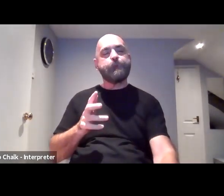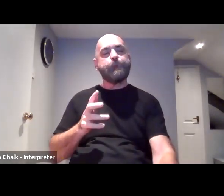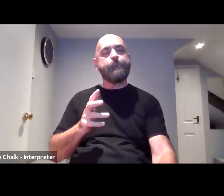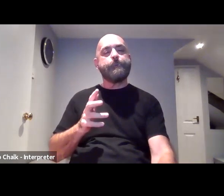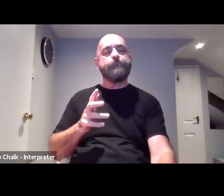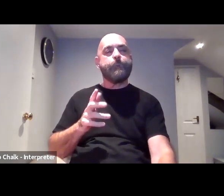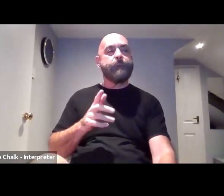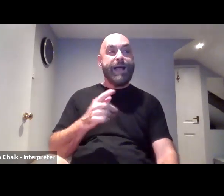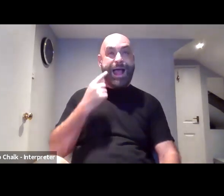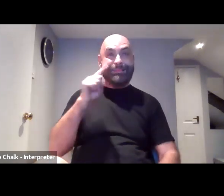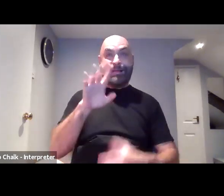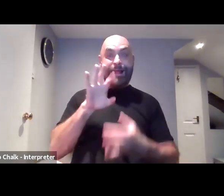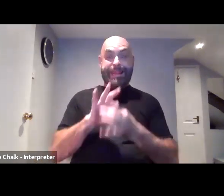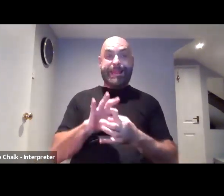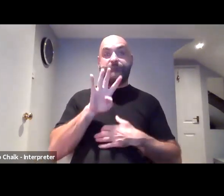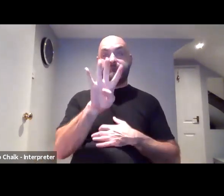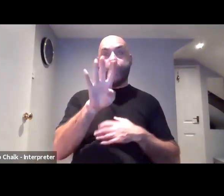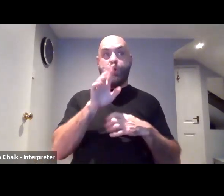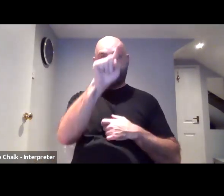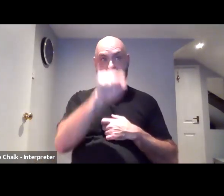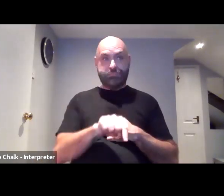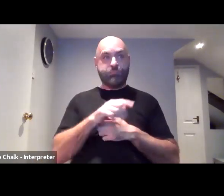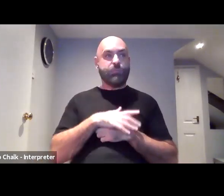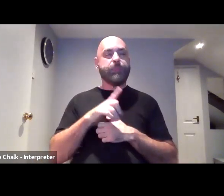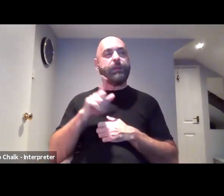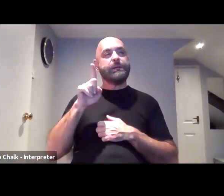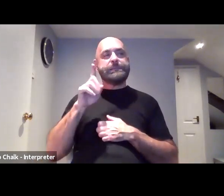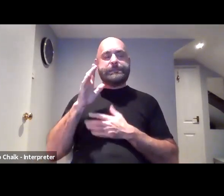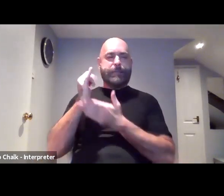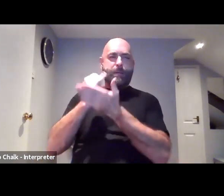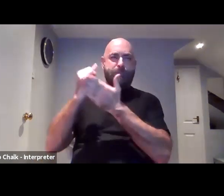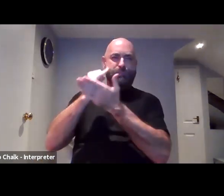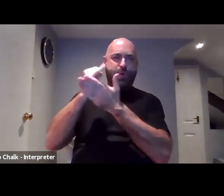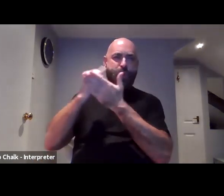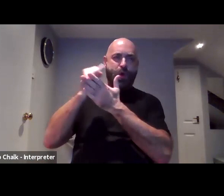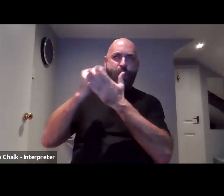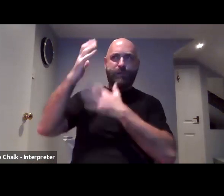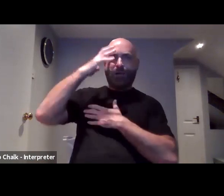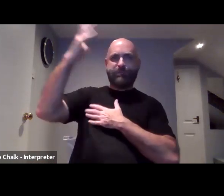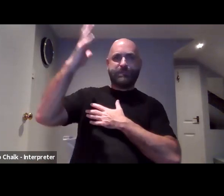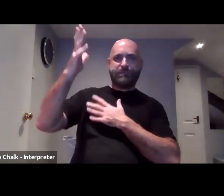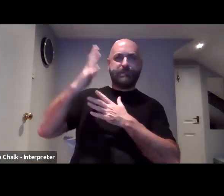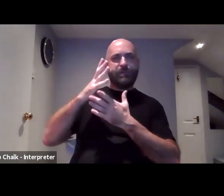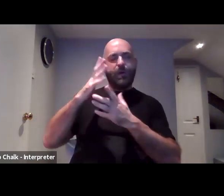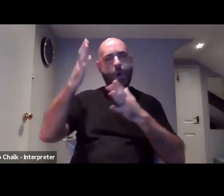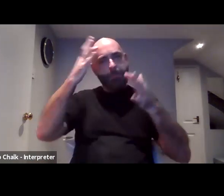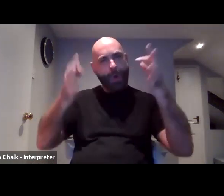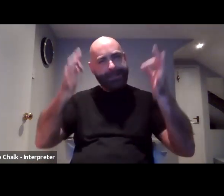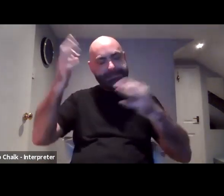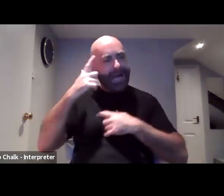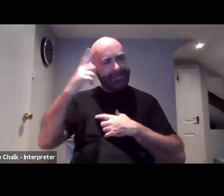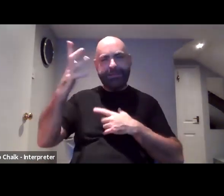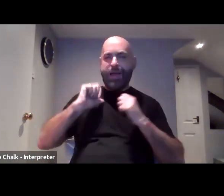in 4 ways. First, poor governance and political culture. I think the